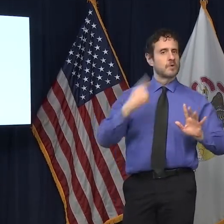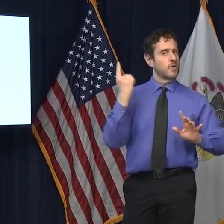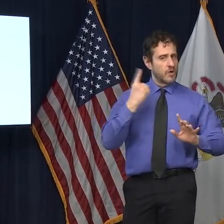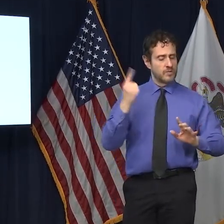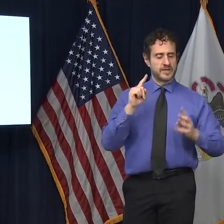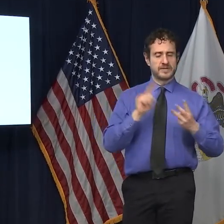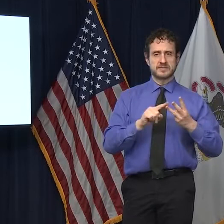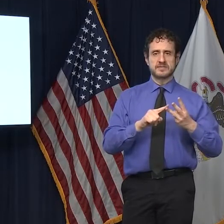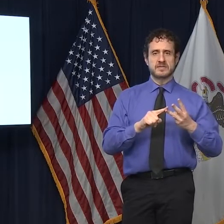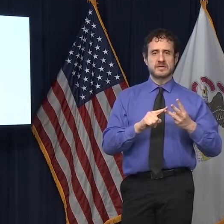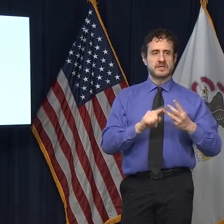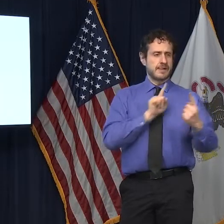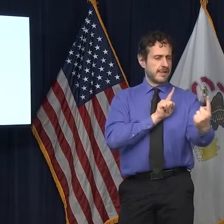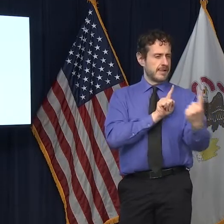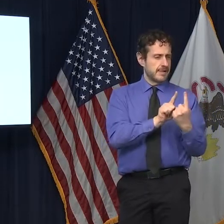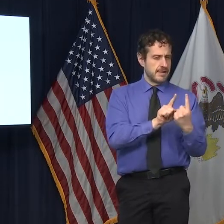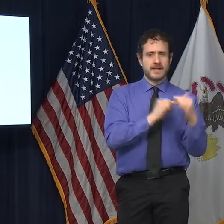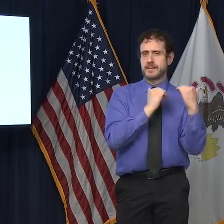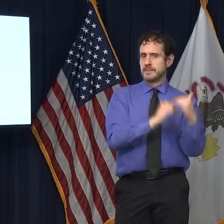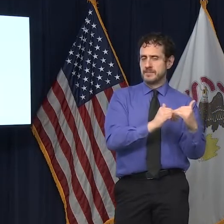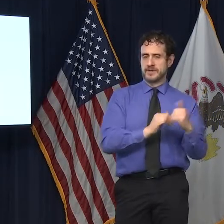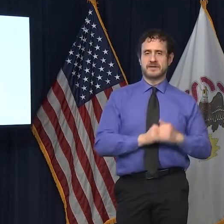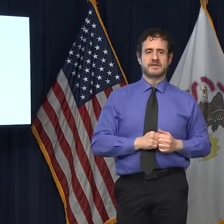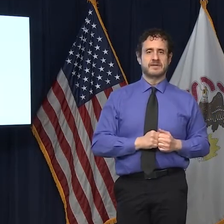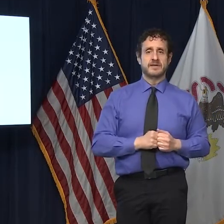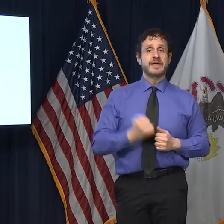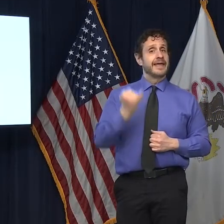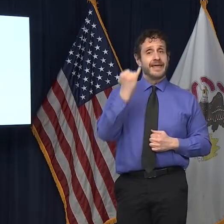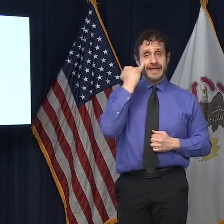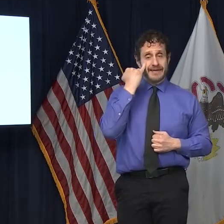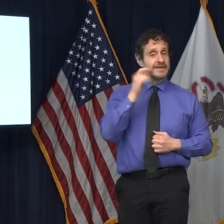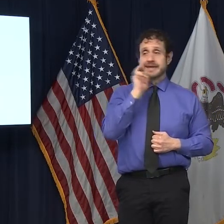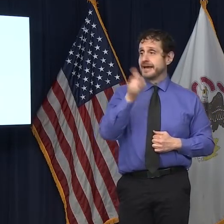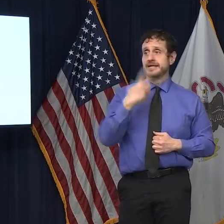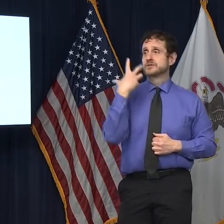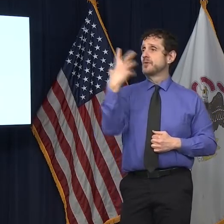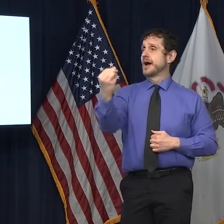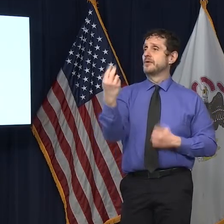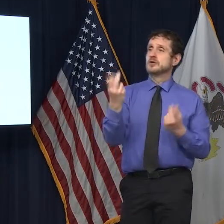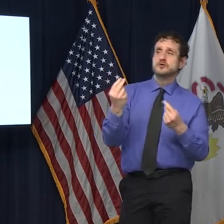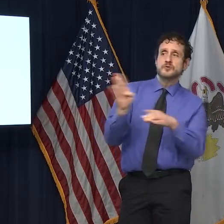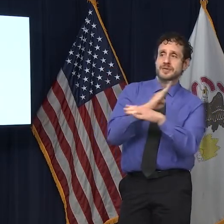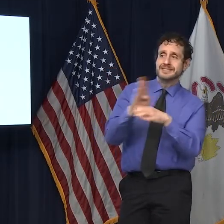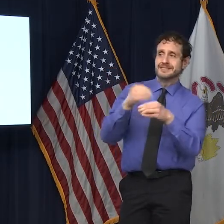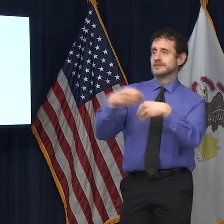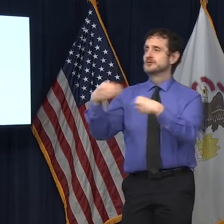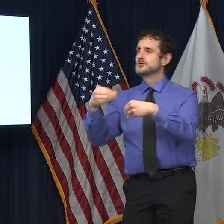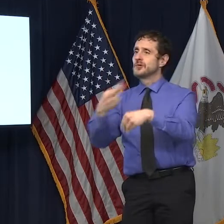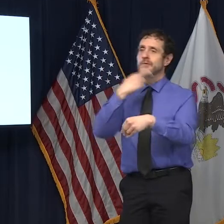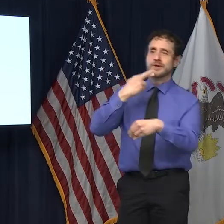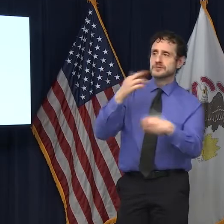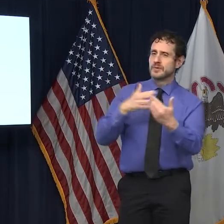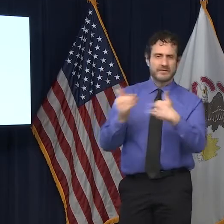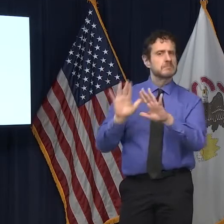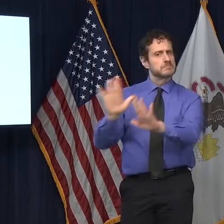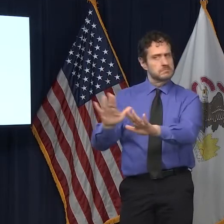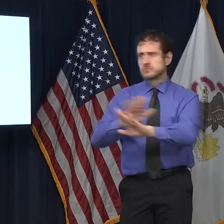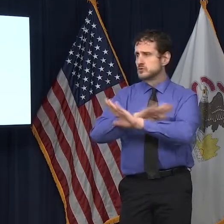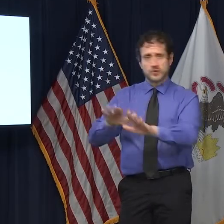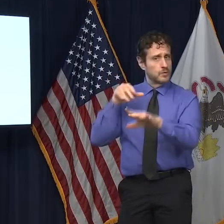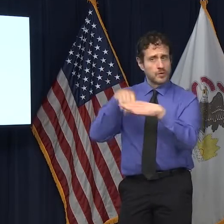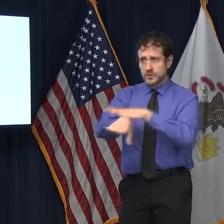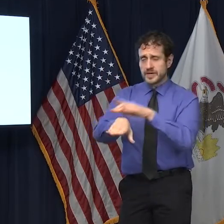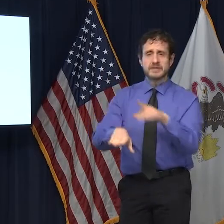limiting in-person contacts, avoiding non-essential indoor spaces and crowded